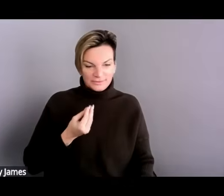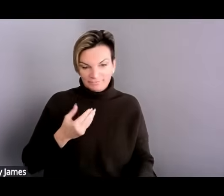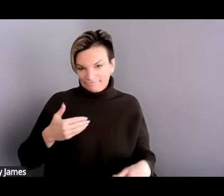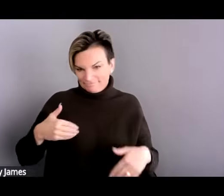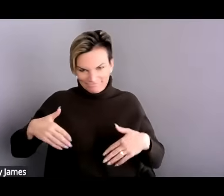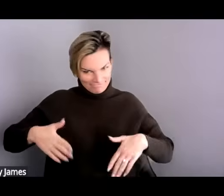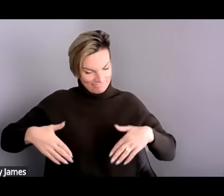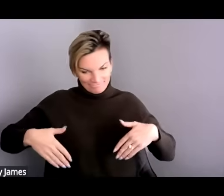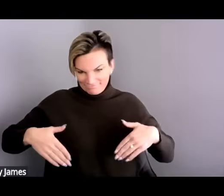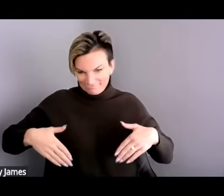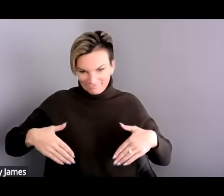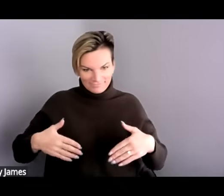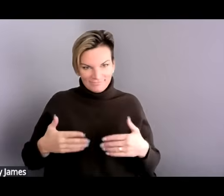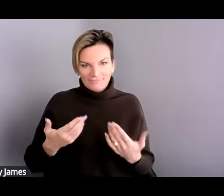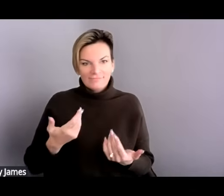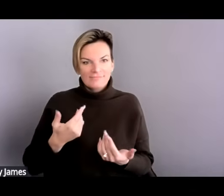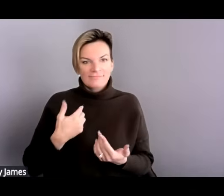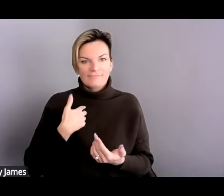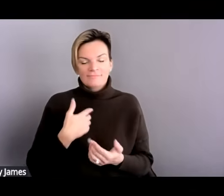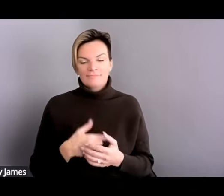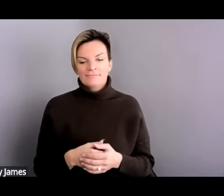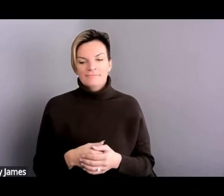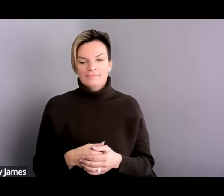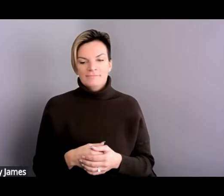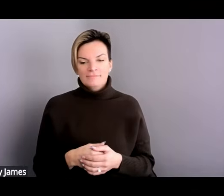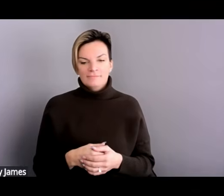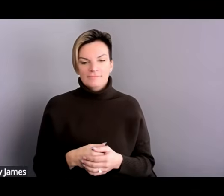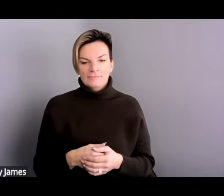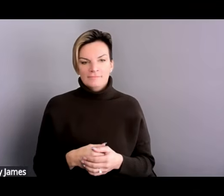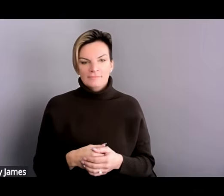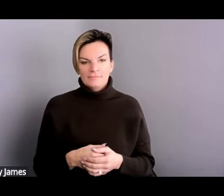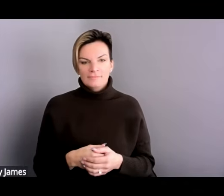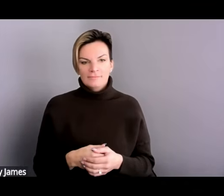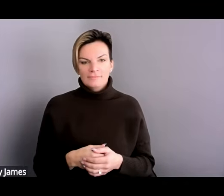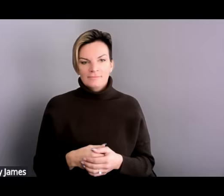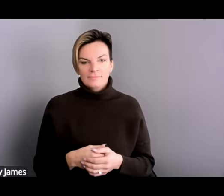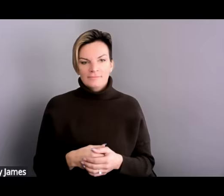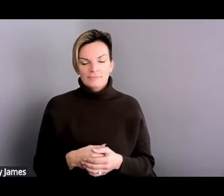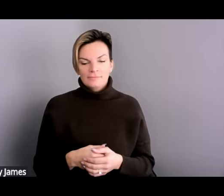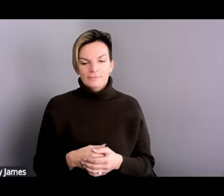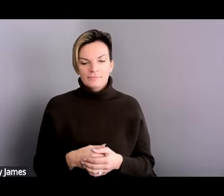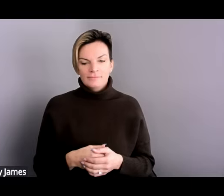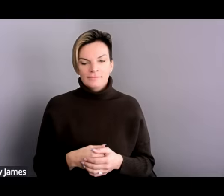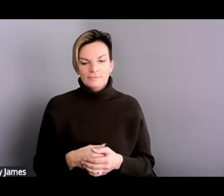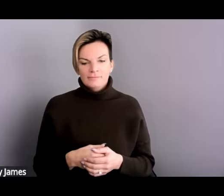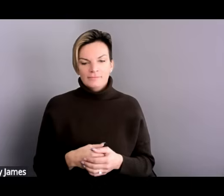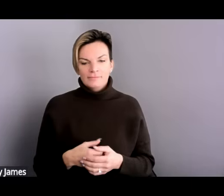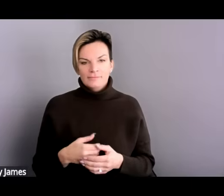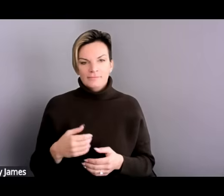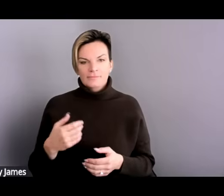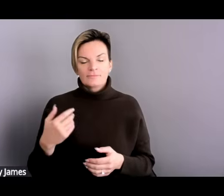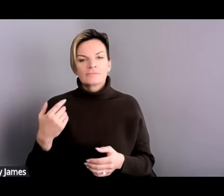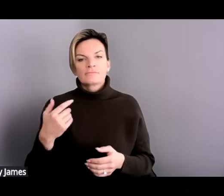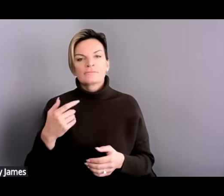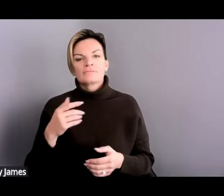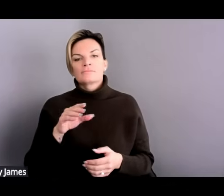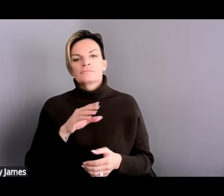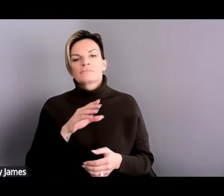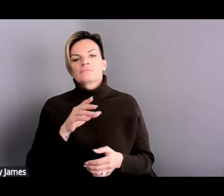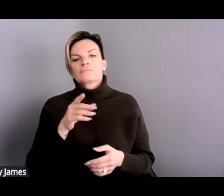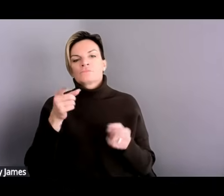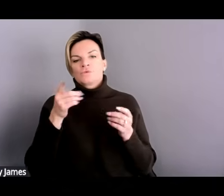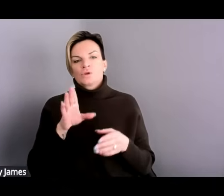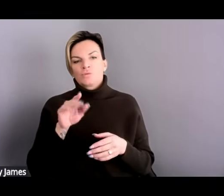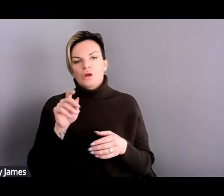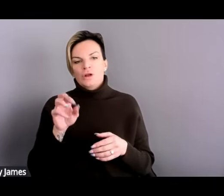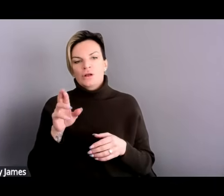signature gatherers that we can't find signatures on. I don't think that's true. Well, we've certainly had challenges that involve There have circulators. been